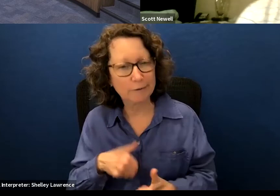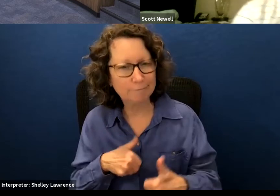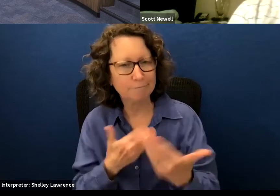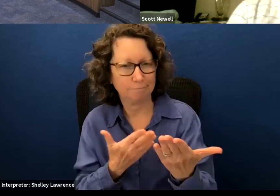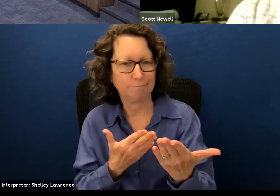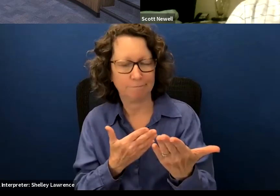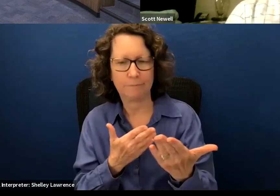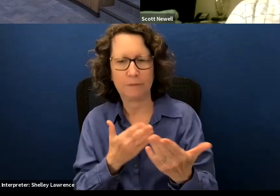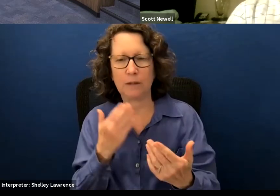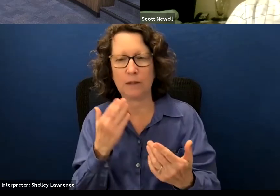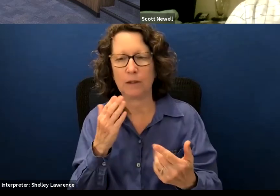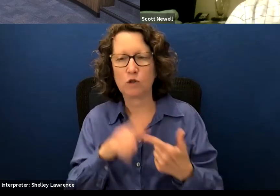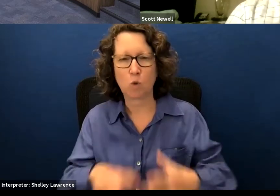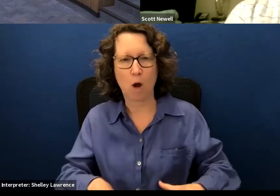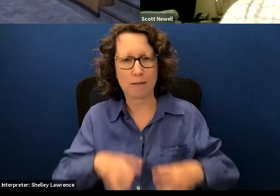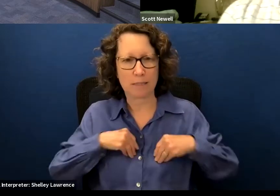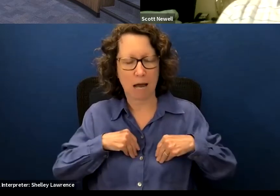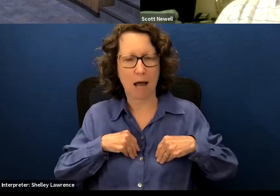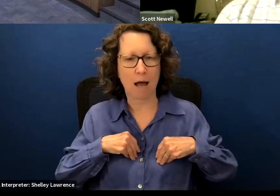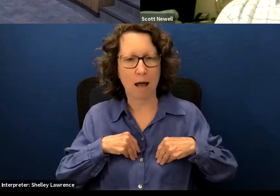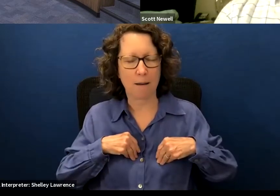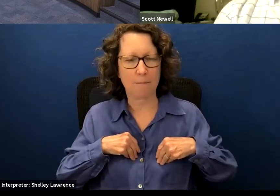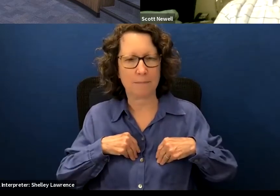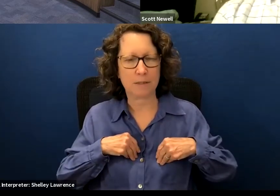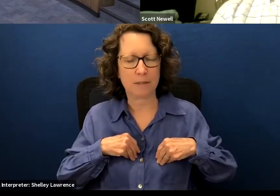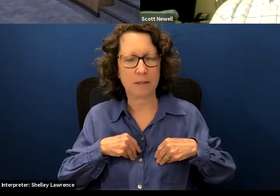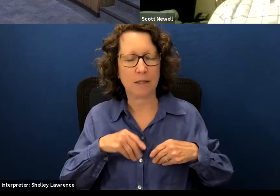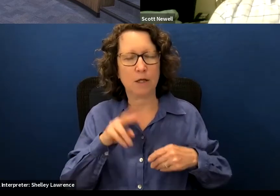to adopt resolution number